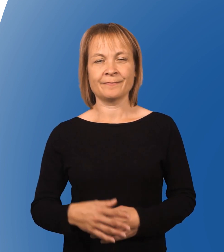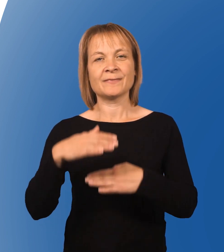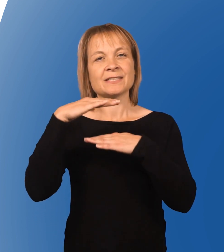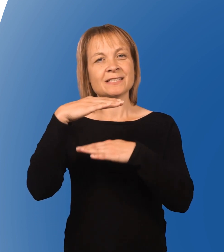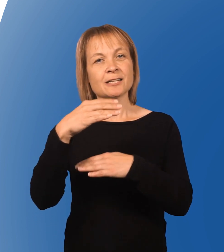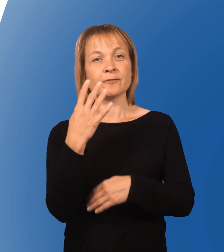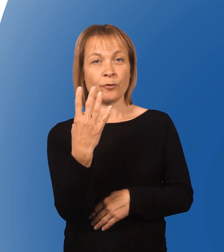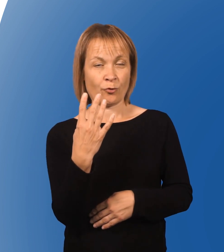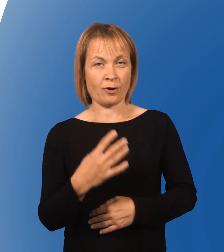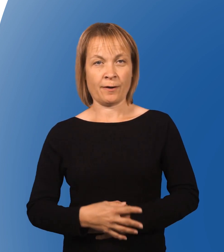Section 4.